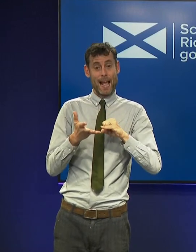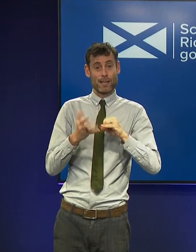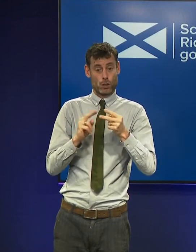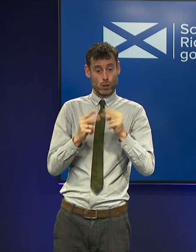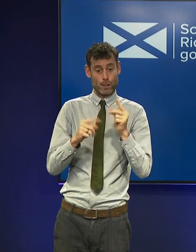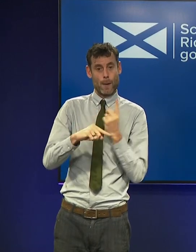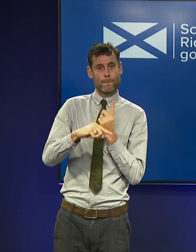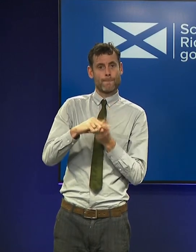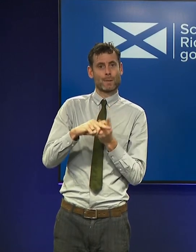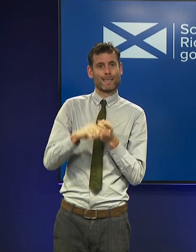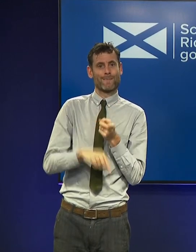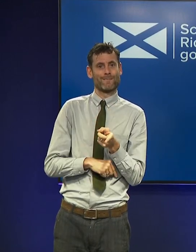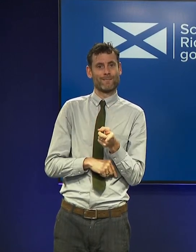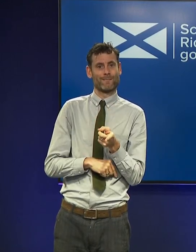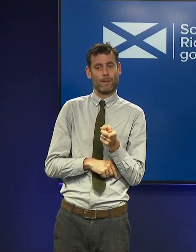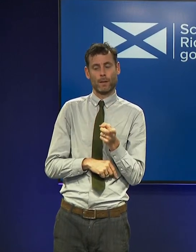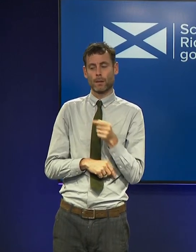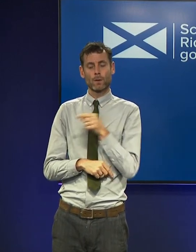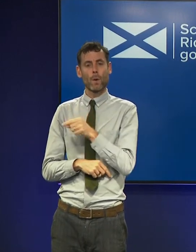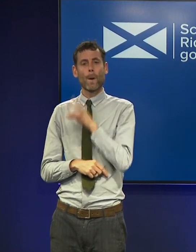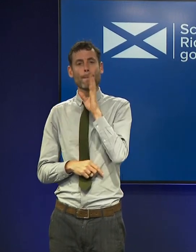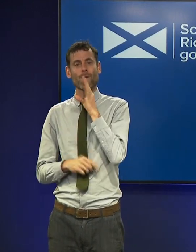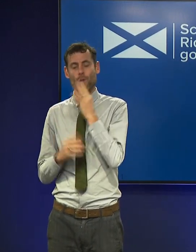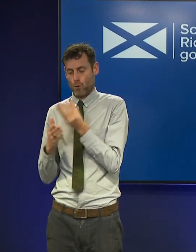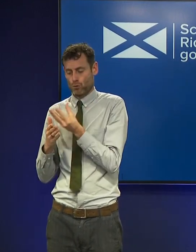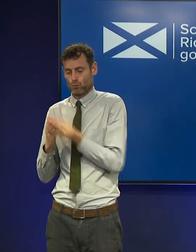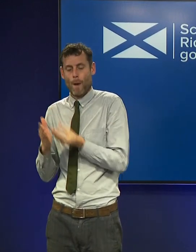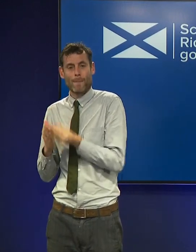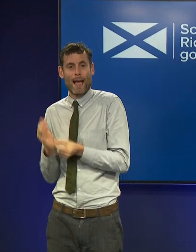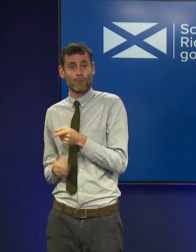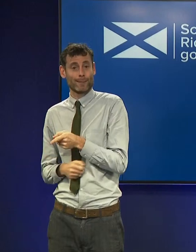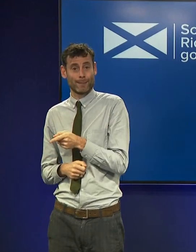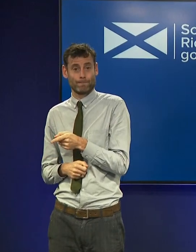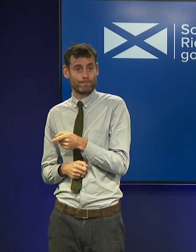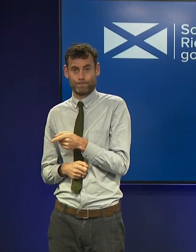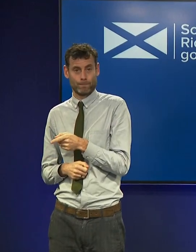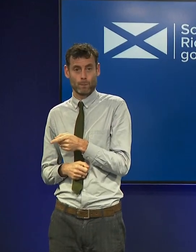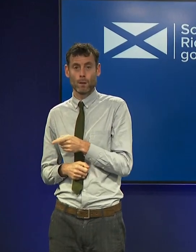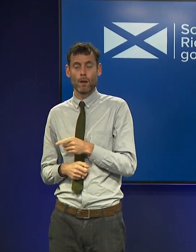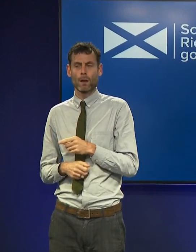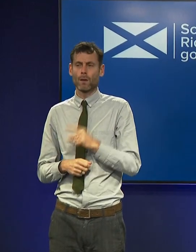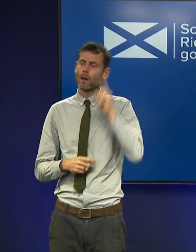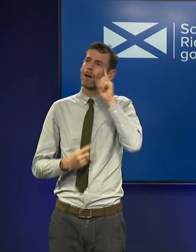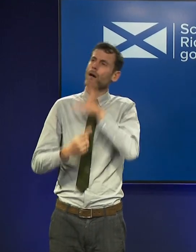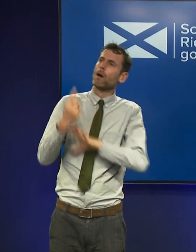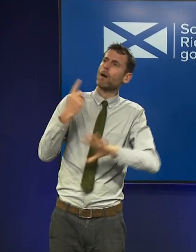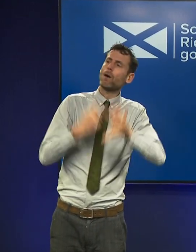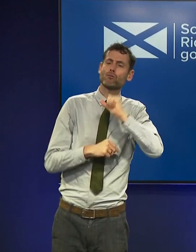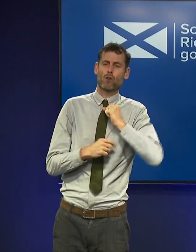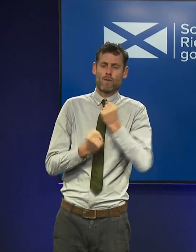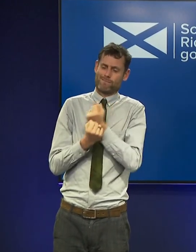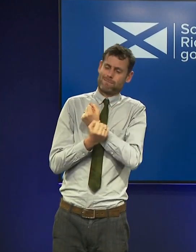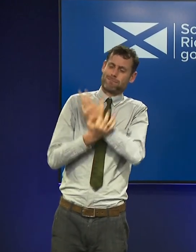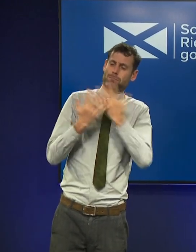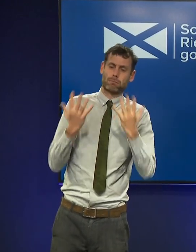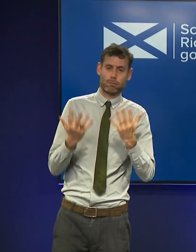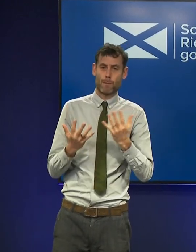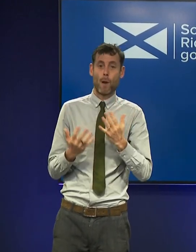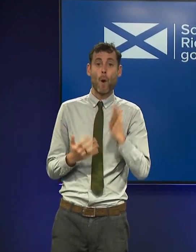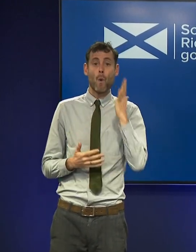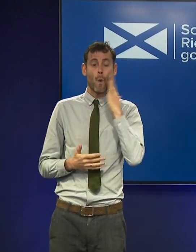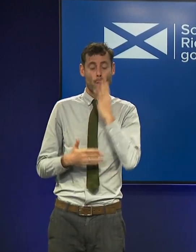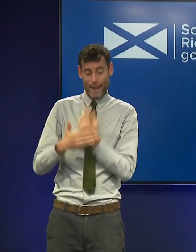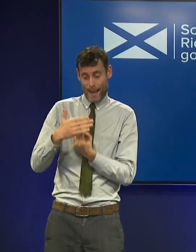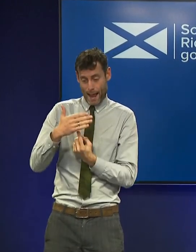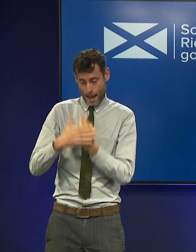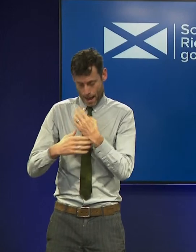appearance again of S gene dropout cases, and you know, we're not seeing hundreds and hundreds of these at the moment, but any appearance of those is